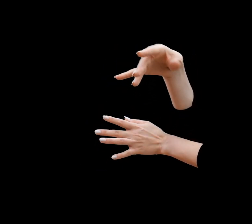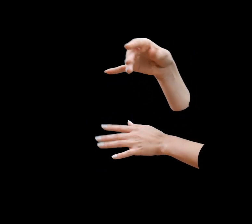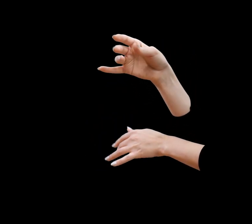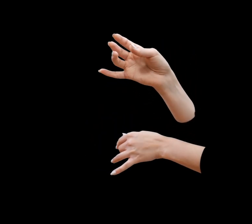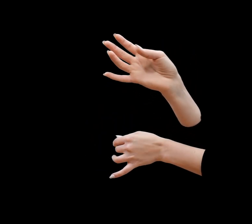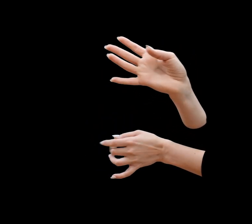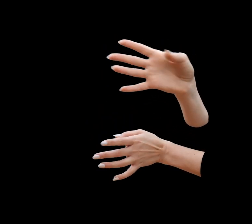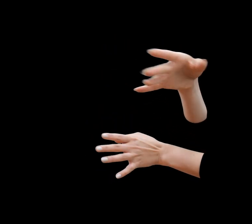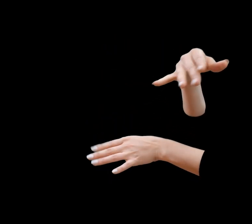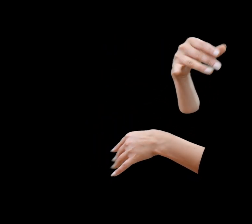...sugt.